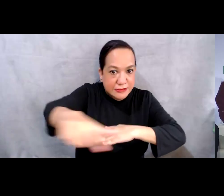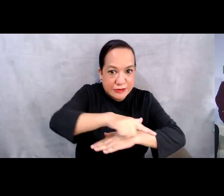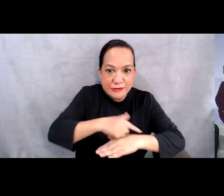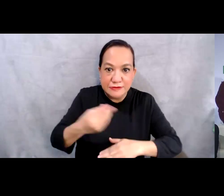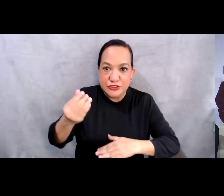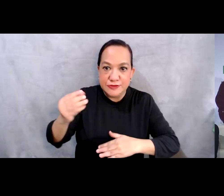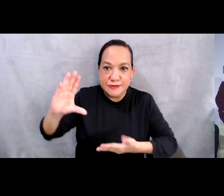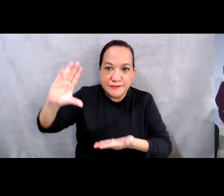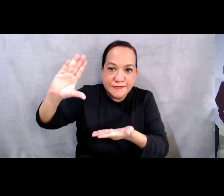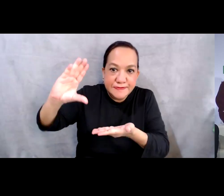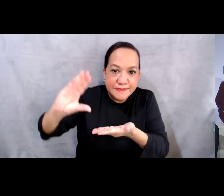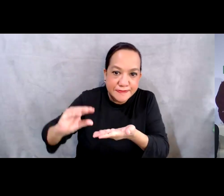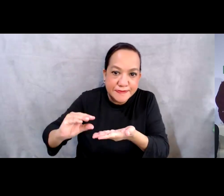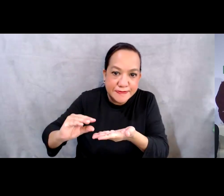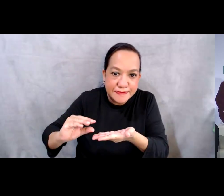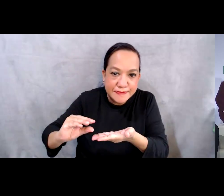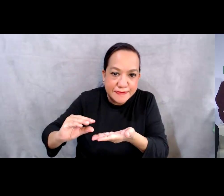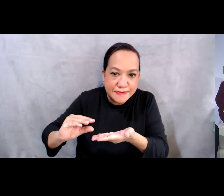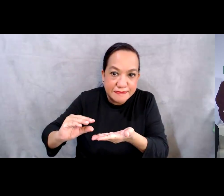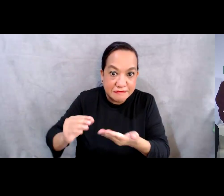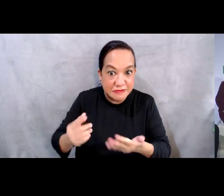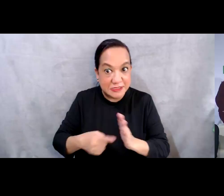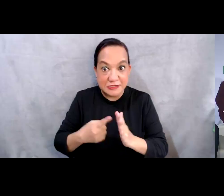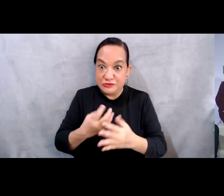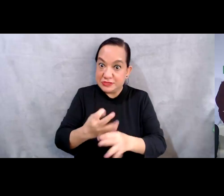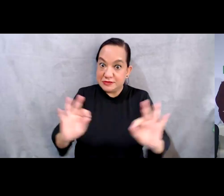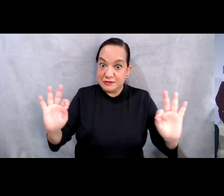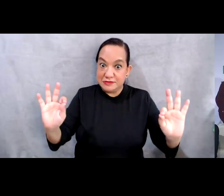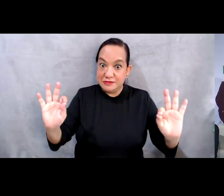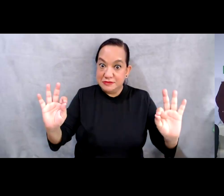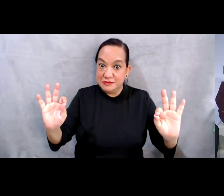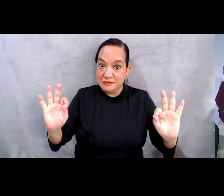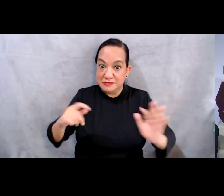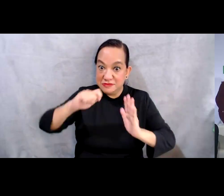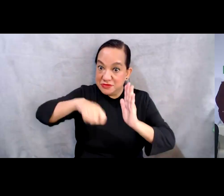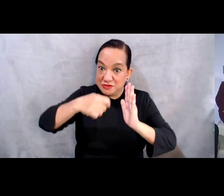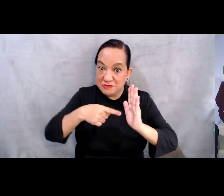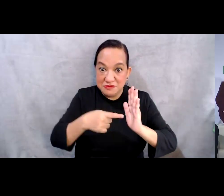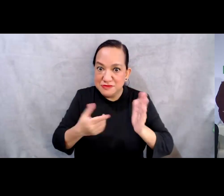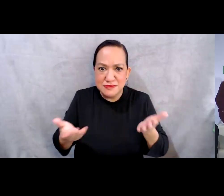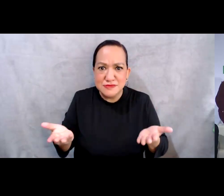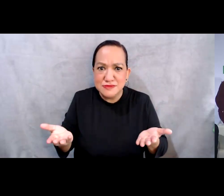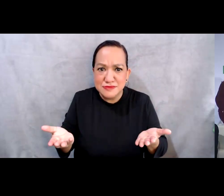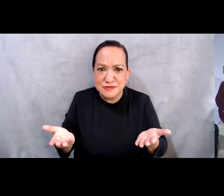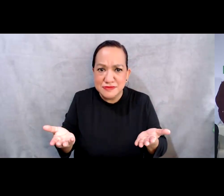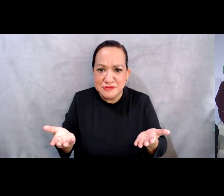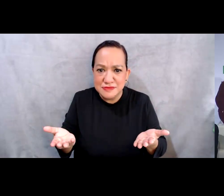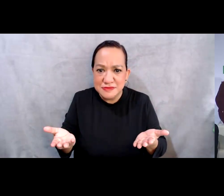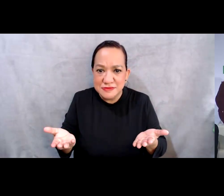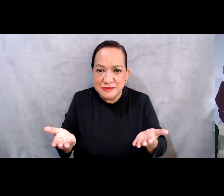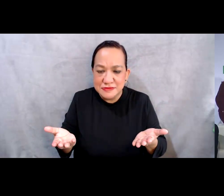The project is to clear land from under over 900